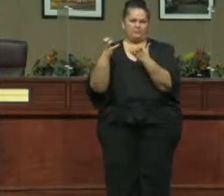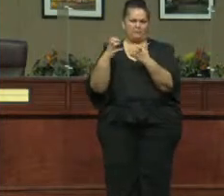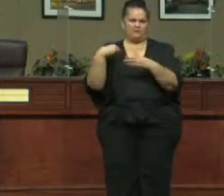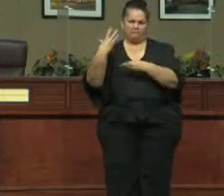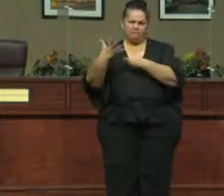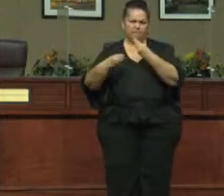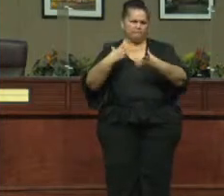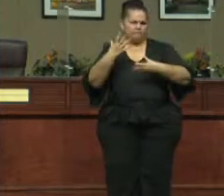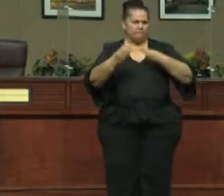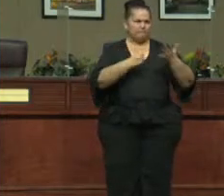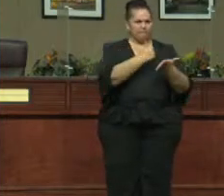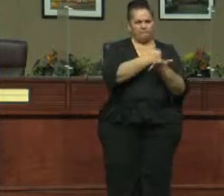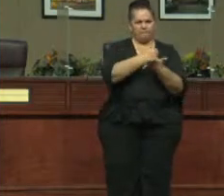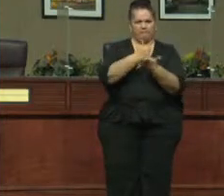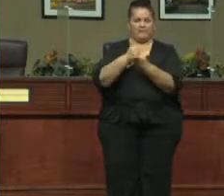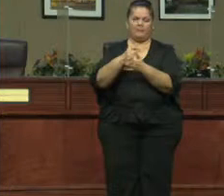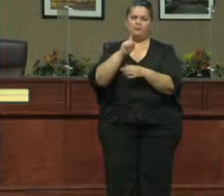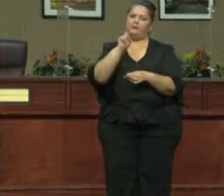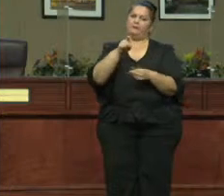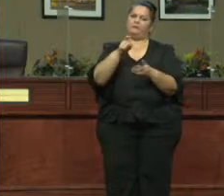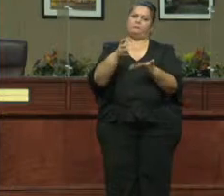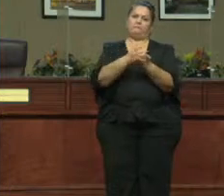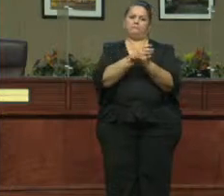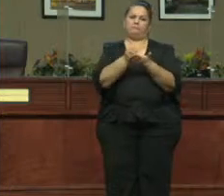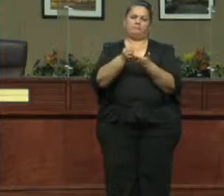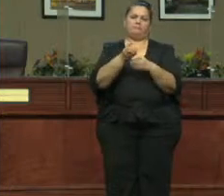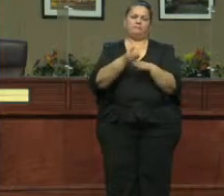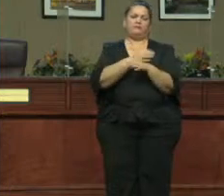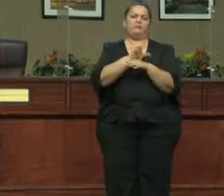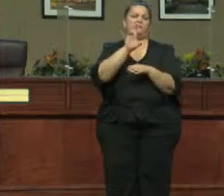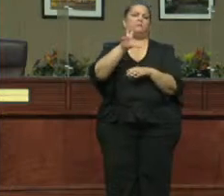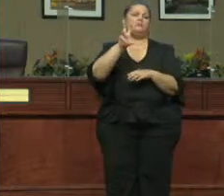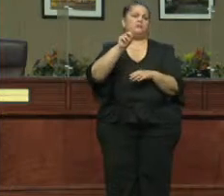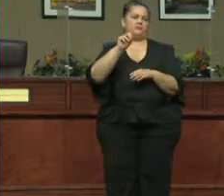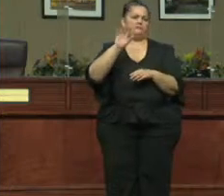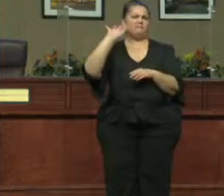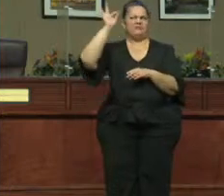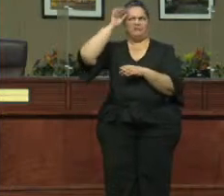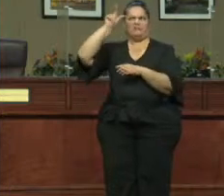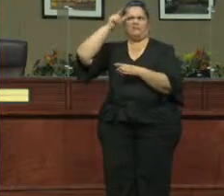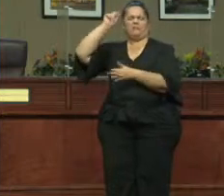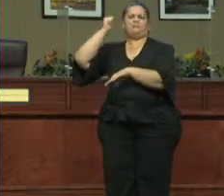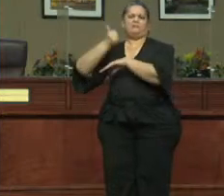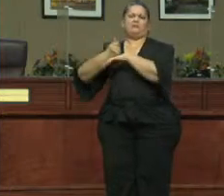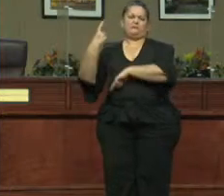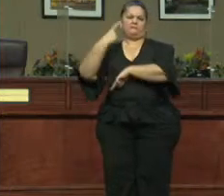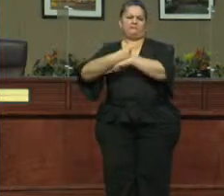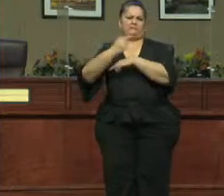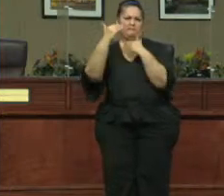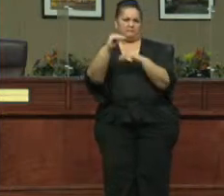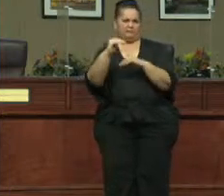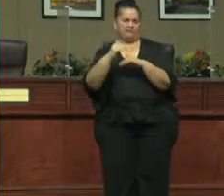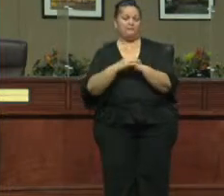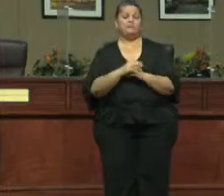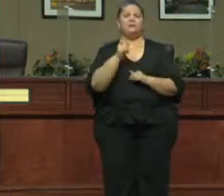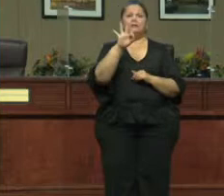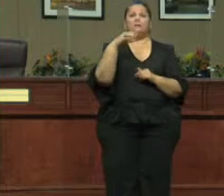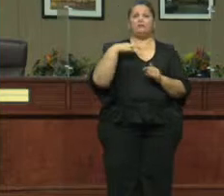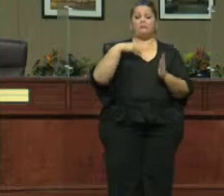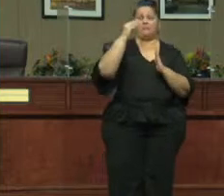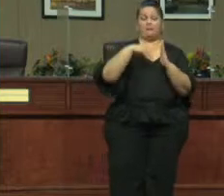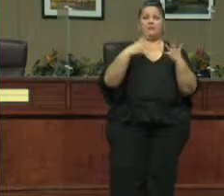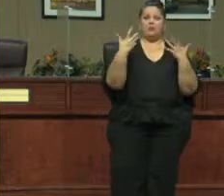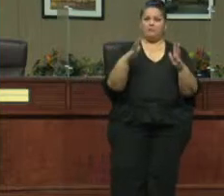30th deadline that was established by the federal government. For those residents who have applied, you should hear